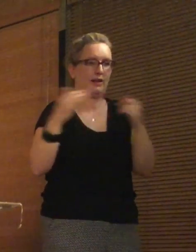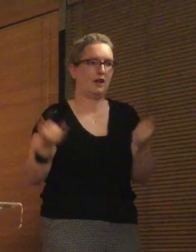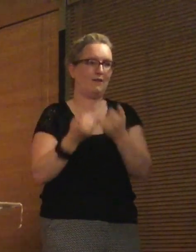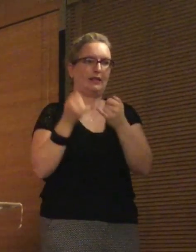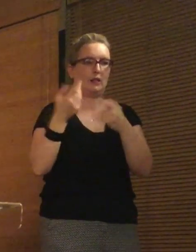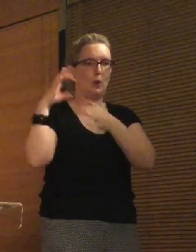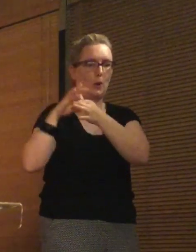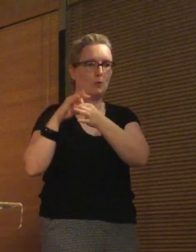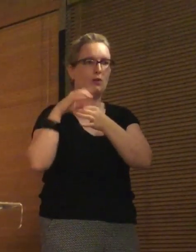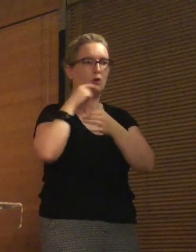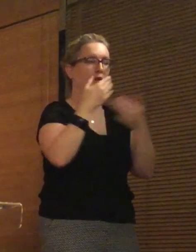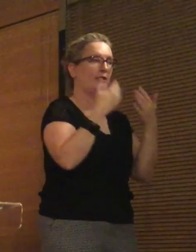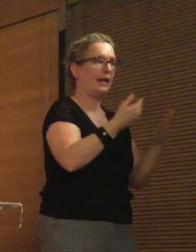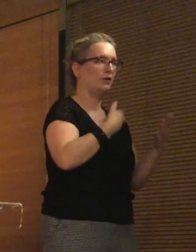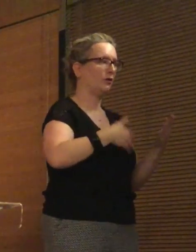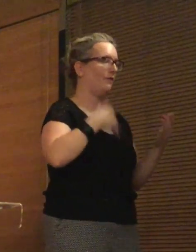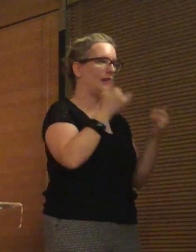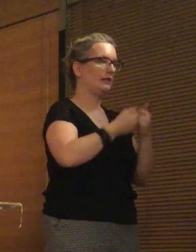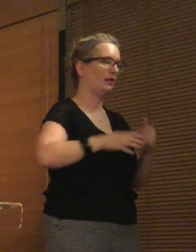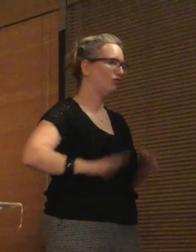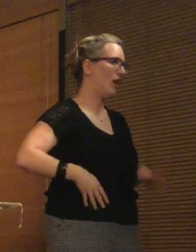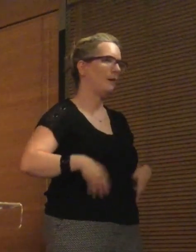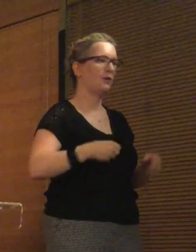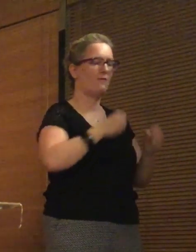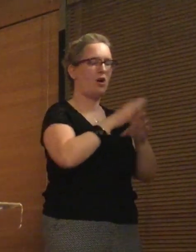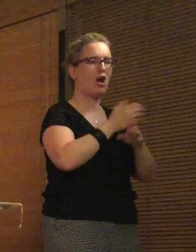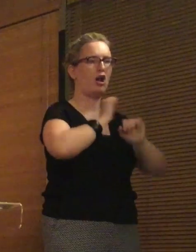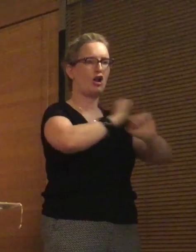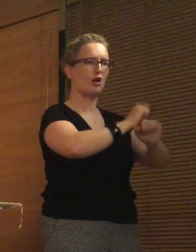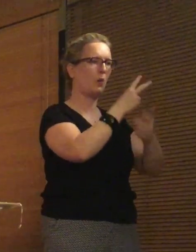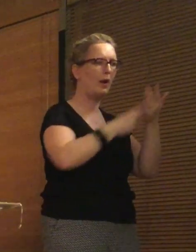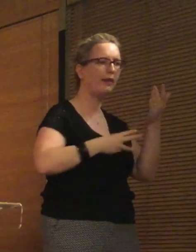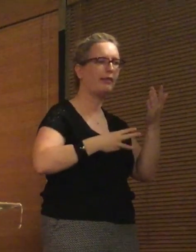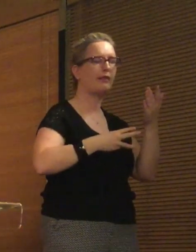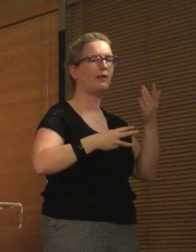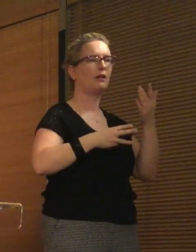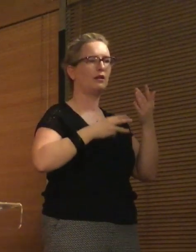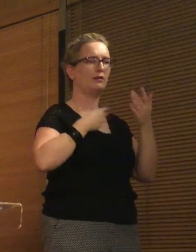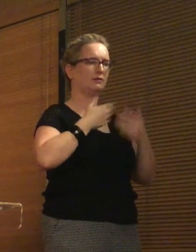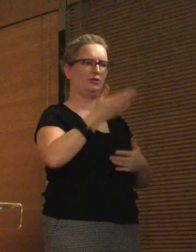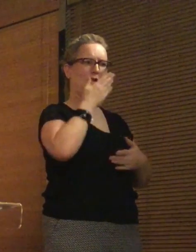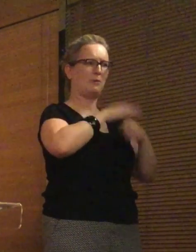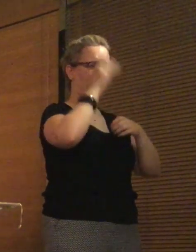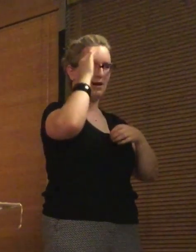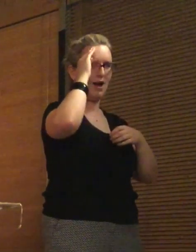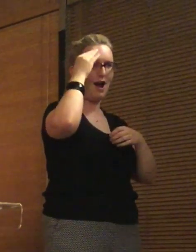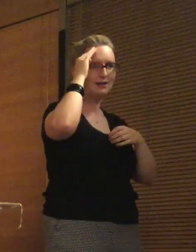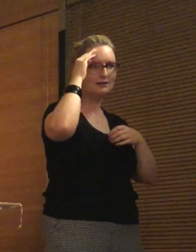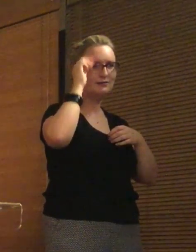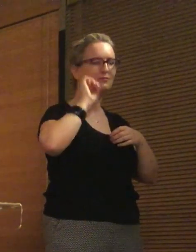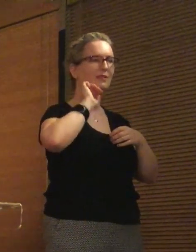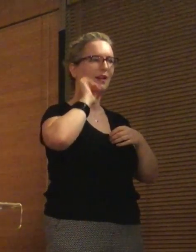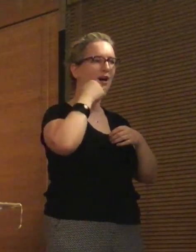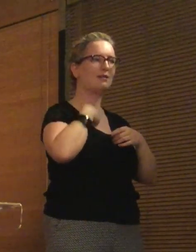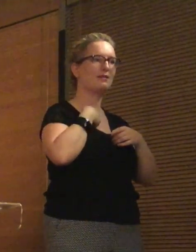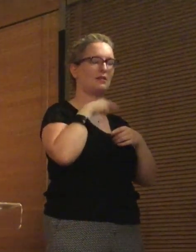direct provision, robbed of every sense of worth, she says. Now, it's such a shame on the country that the asylum seekers are treated in this